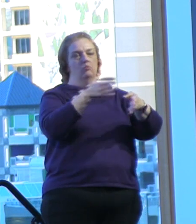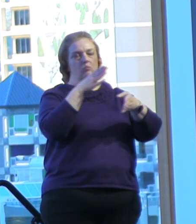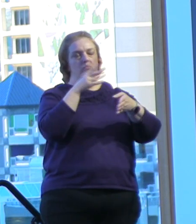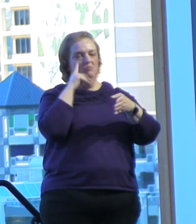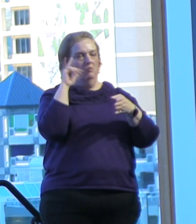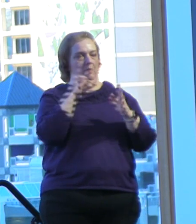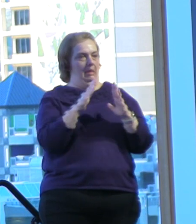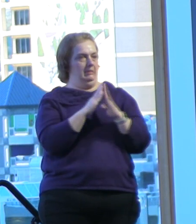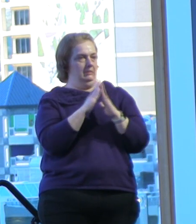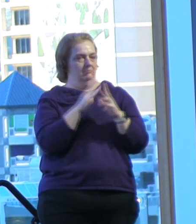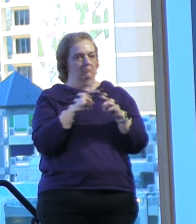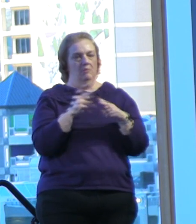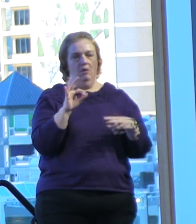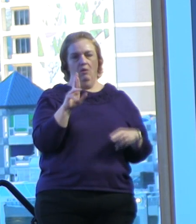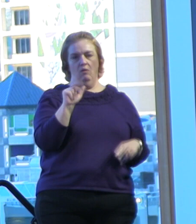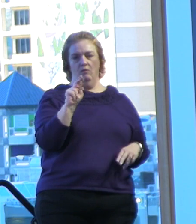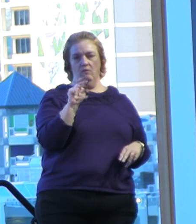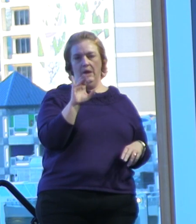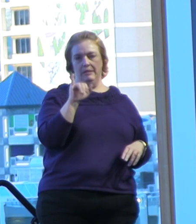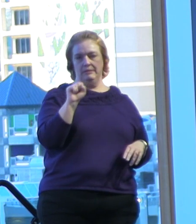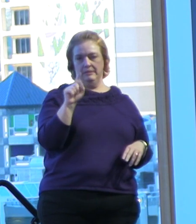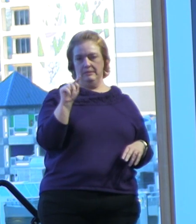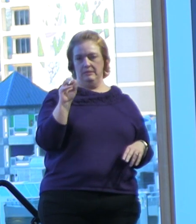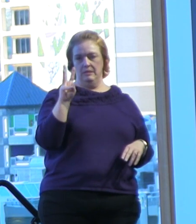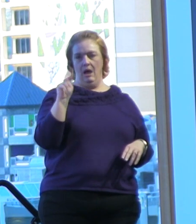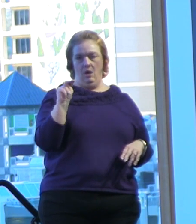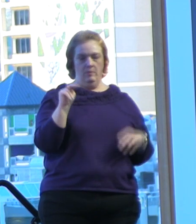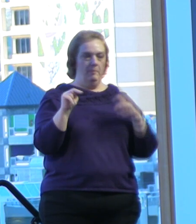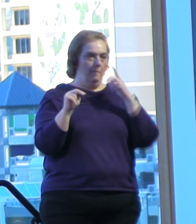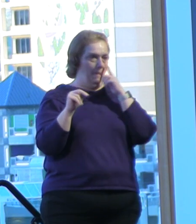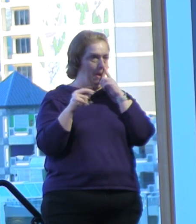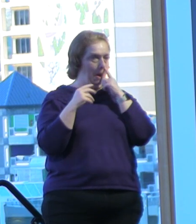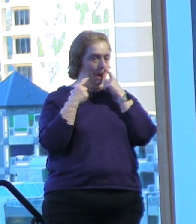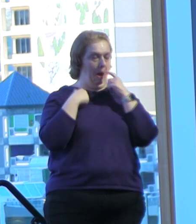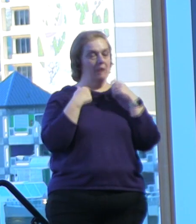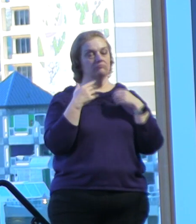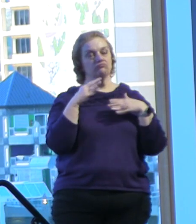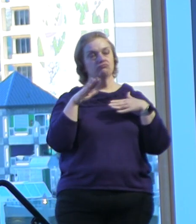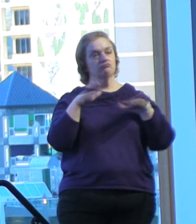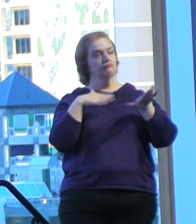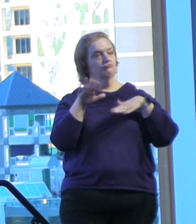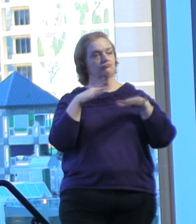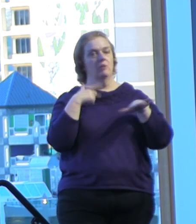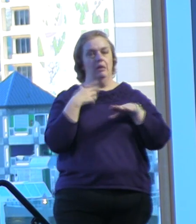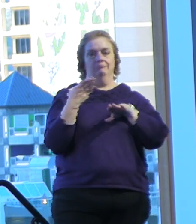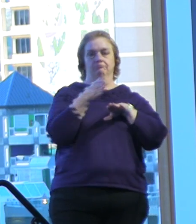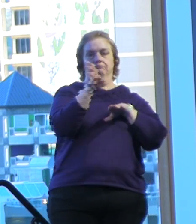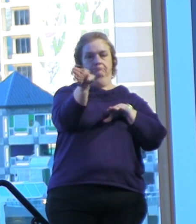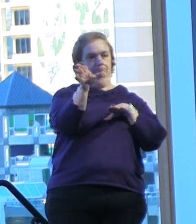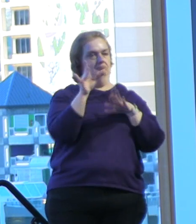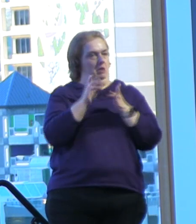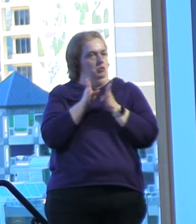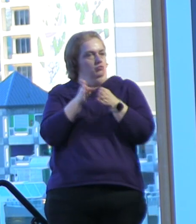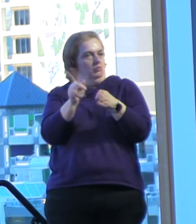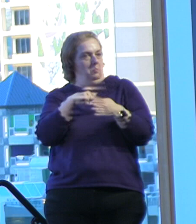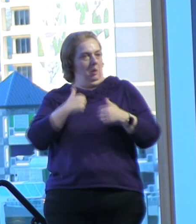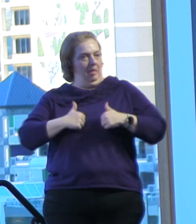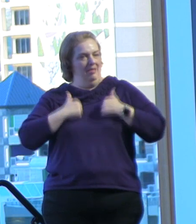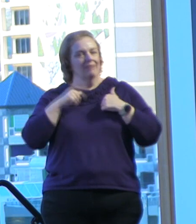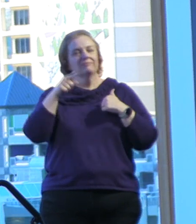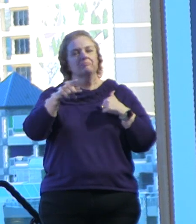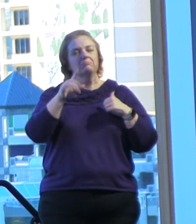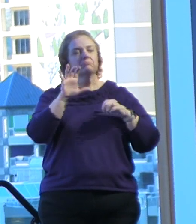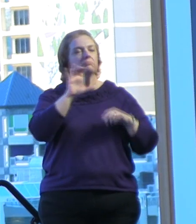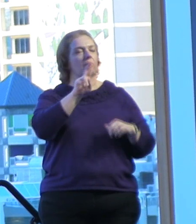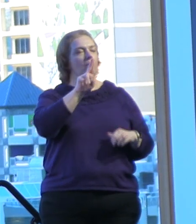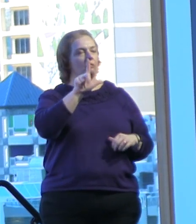lived, I head down this main private drive, which is the street where I lived. And in there, it's kind of a cul-de-sac with